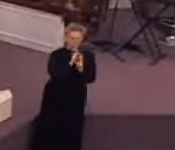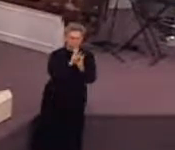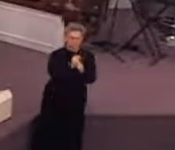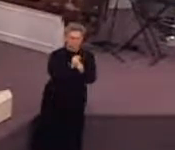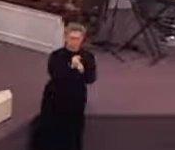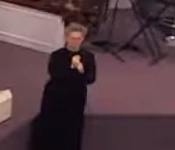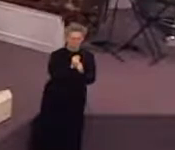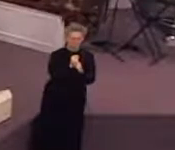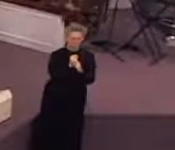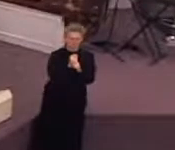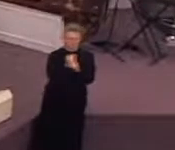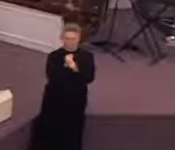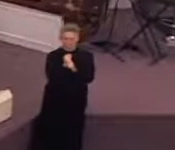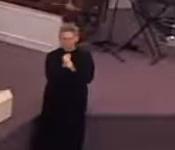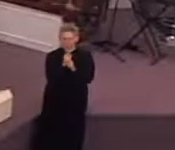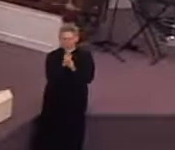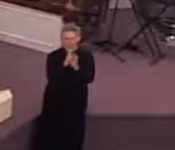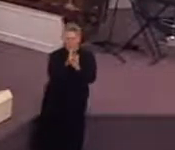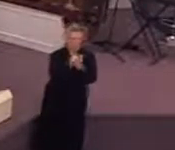Hallelujah.